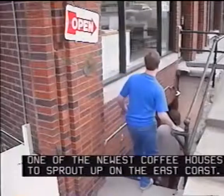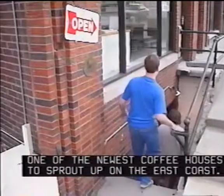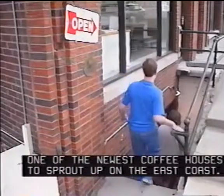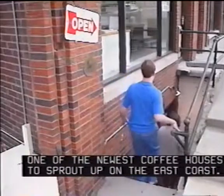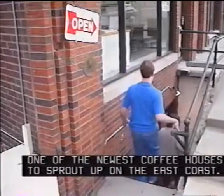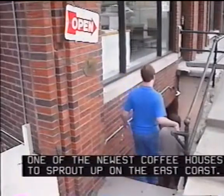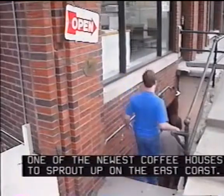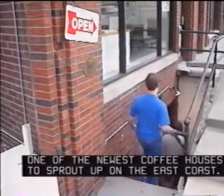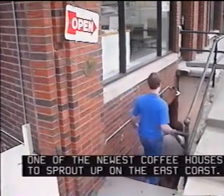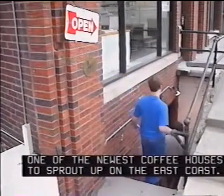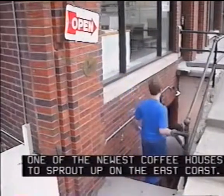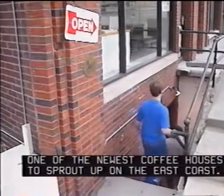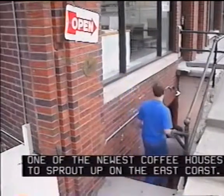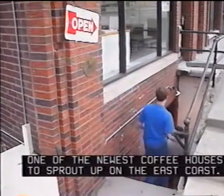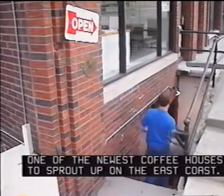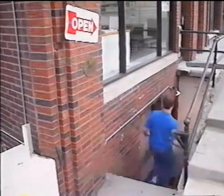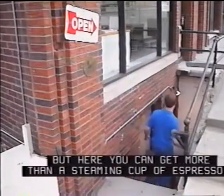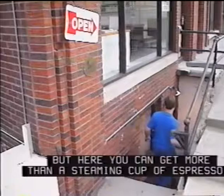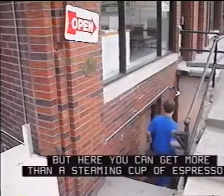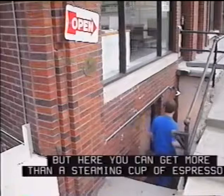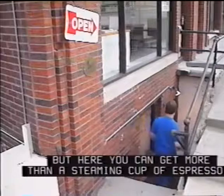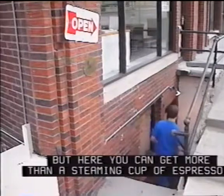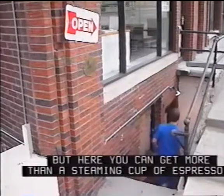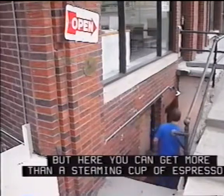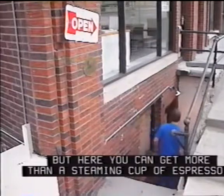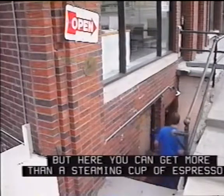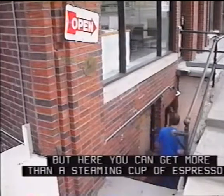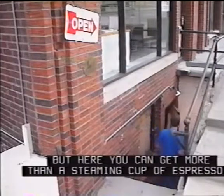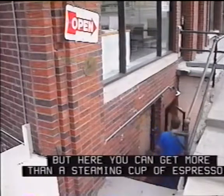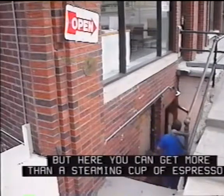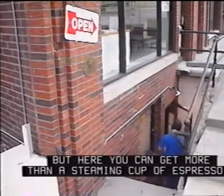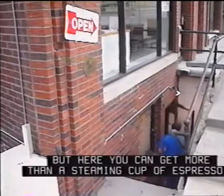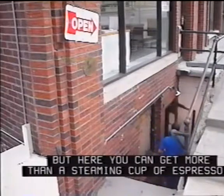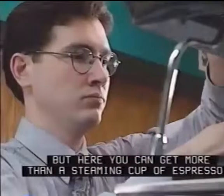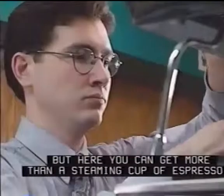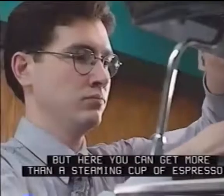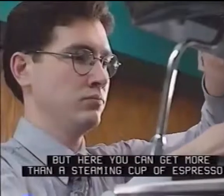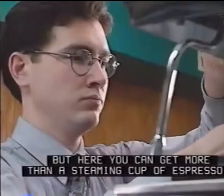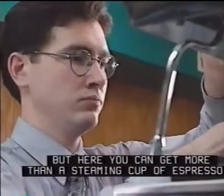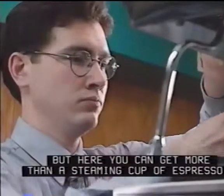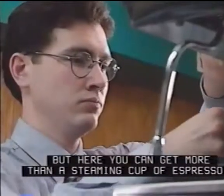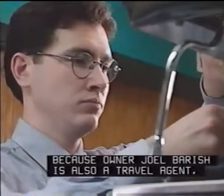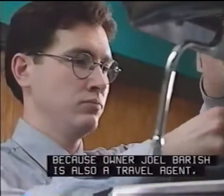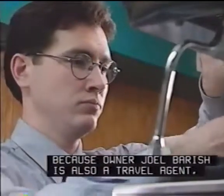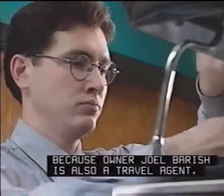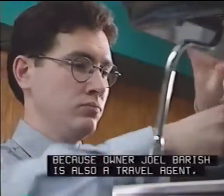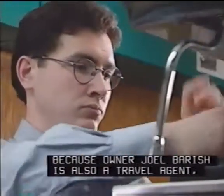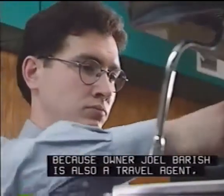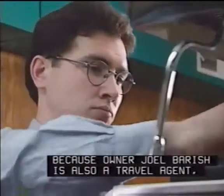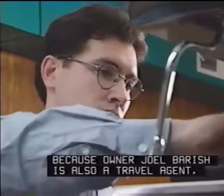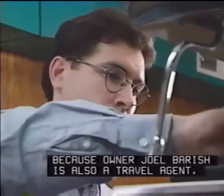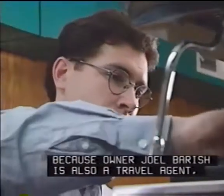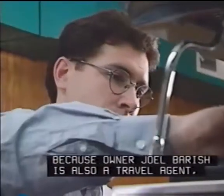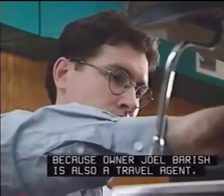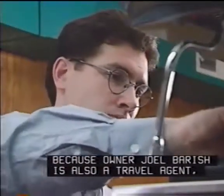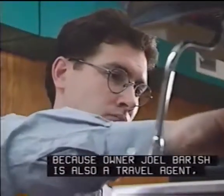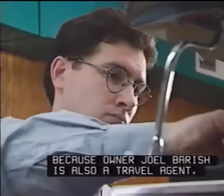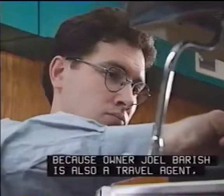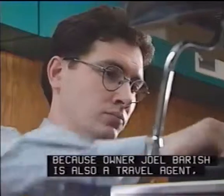sprout up on the East Coast. But here you can get more than just a steaming cup of espresso, because owner Joel Barish is also a travel